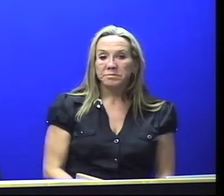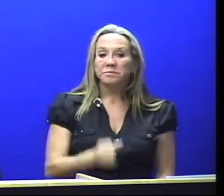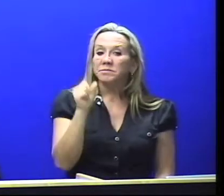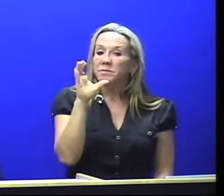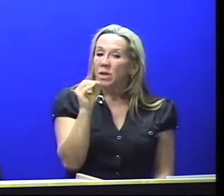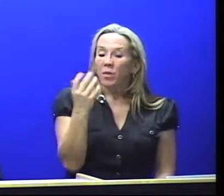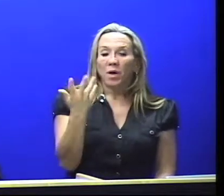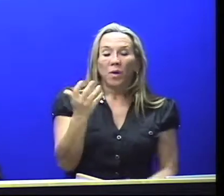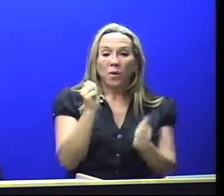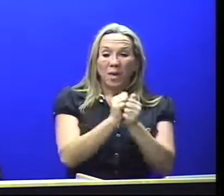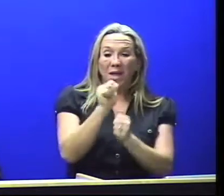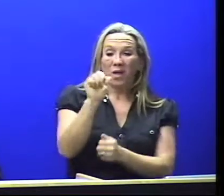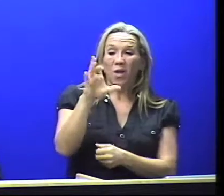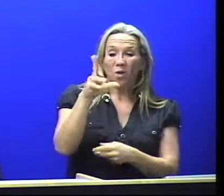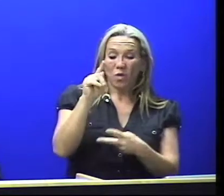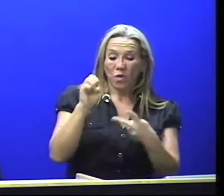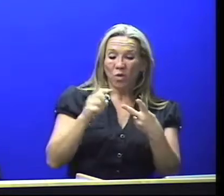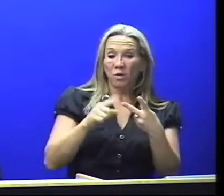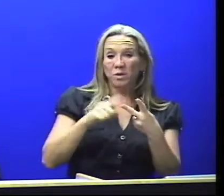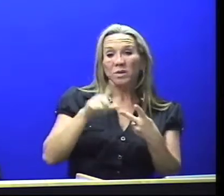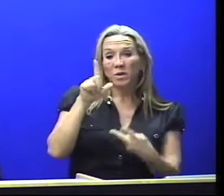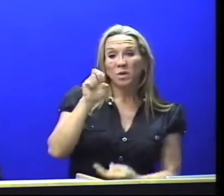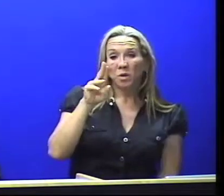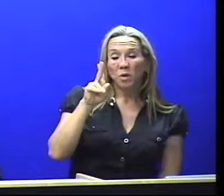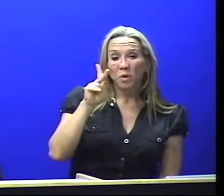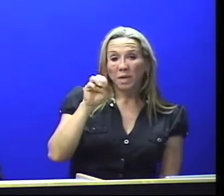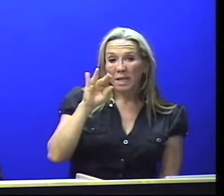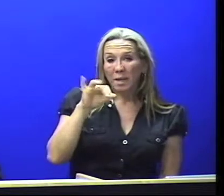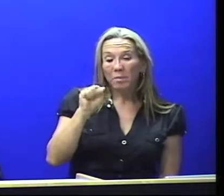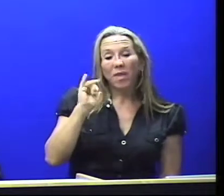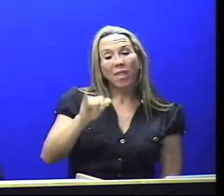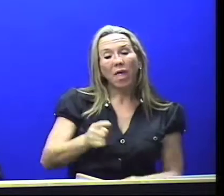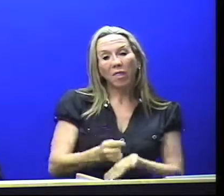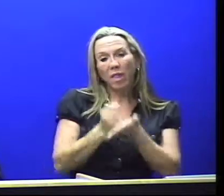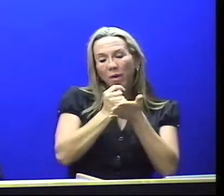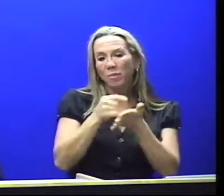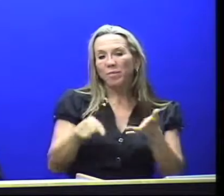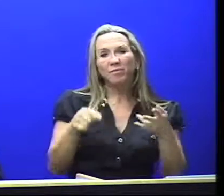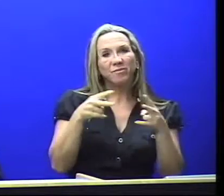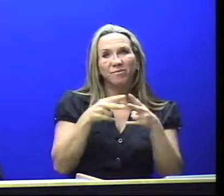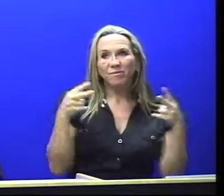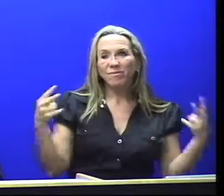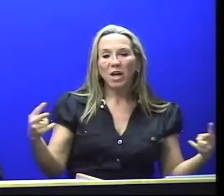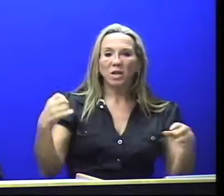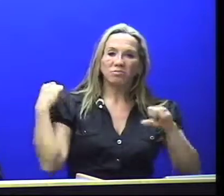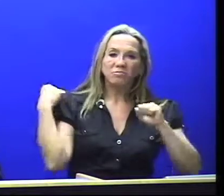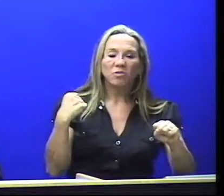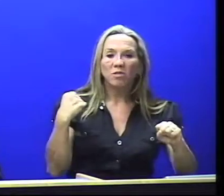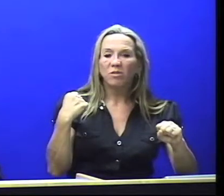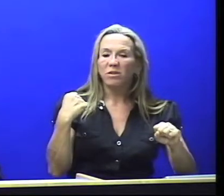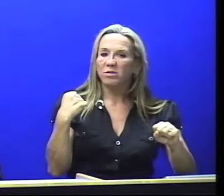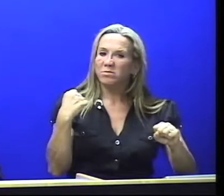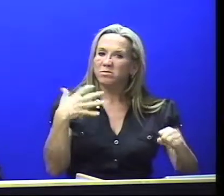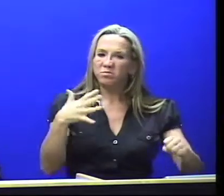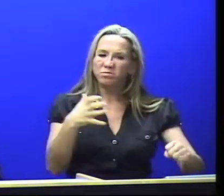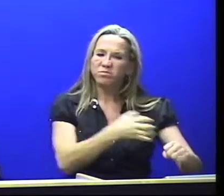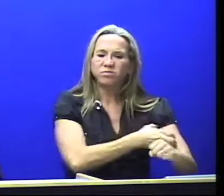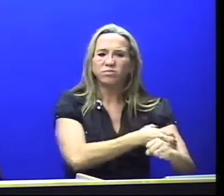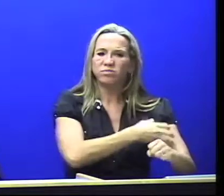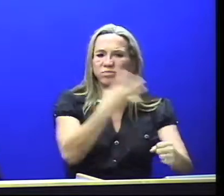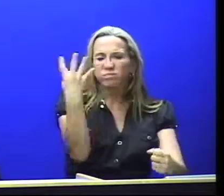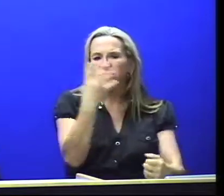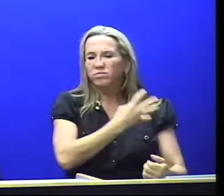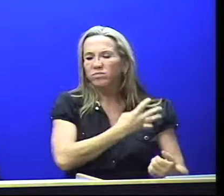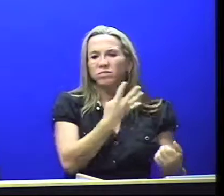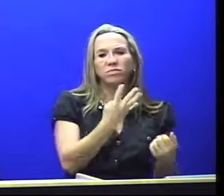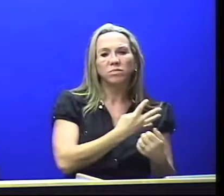So with acute leukemia, the therapies are very strong and intense.